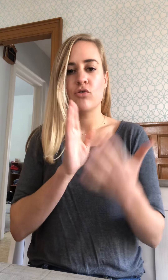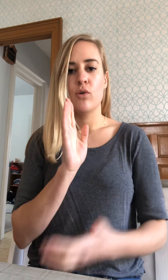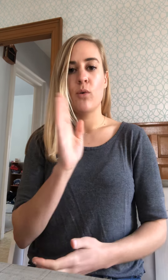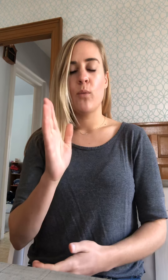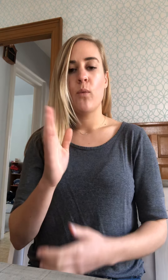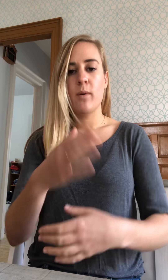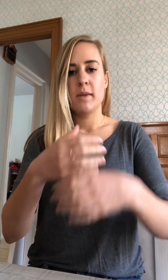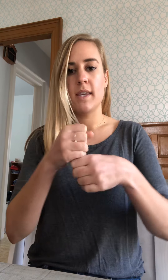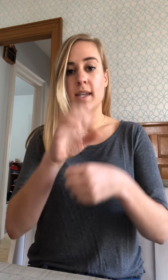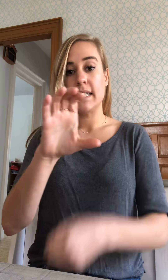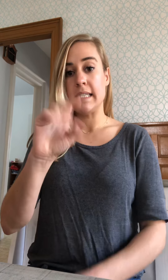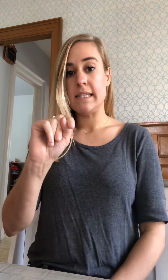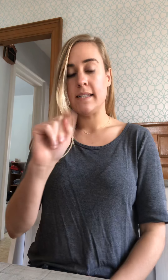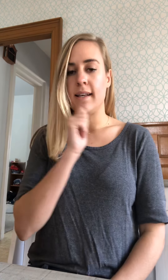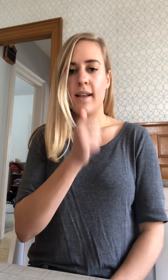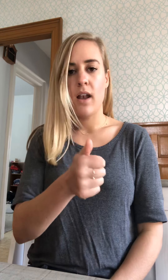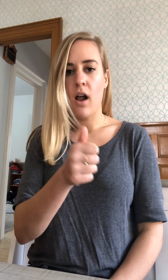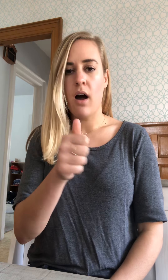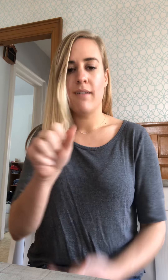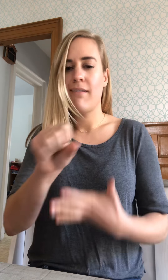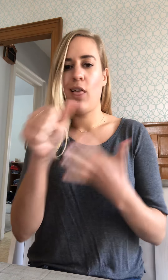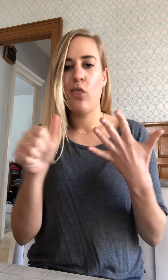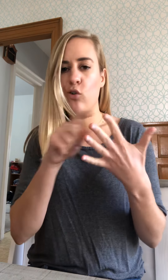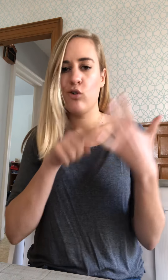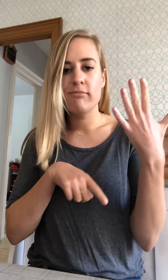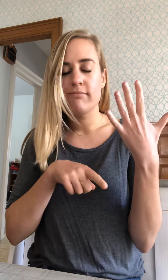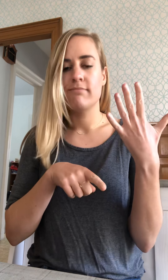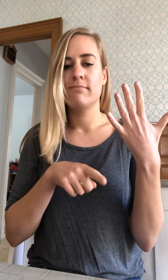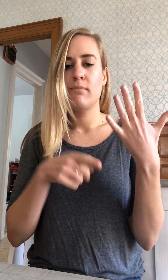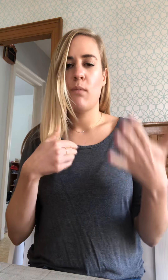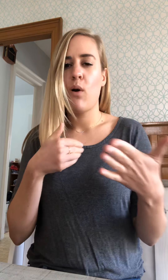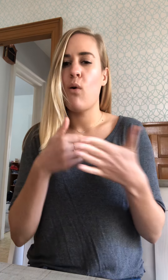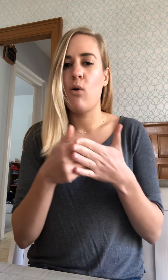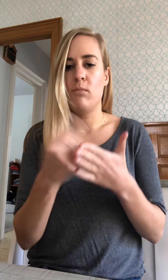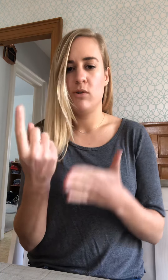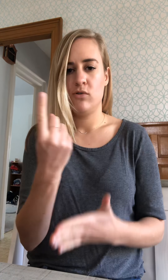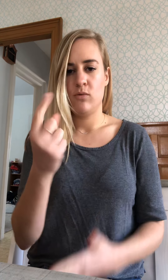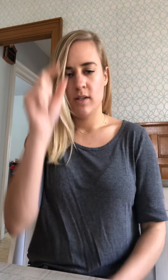CT rather than any of these other things in almost all cases.